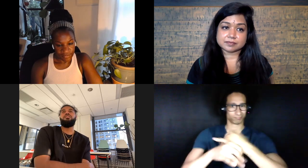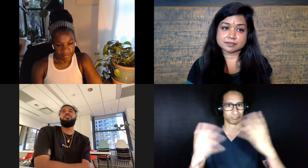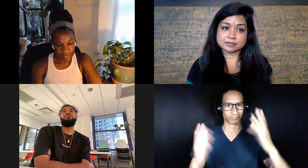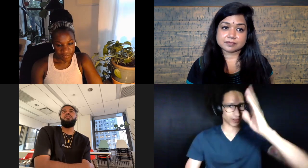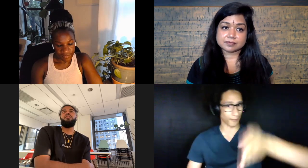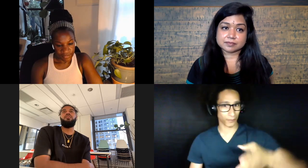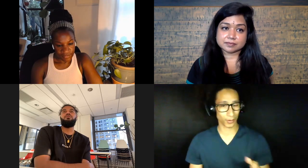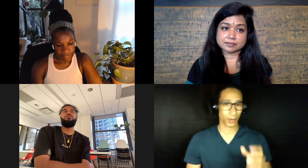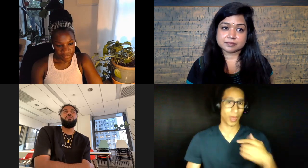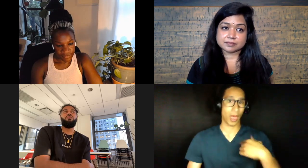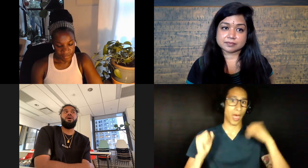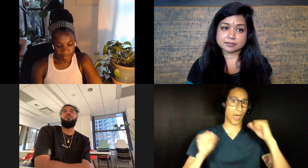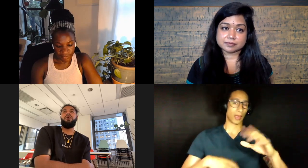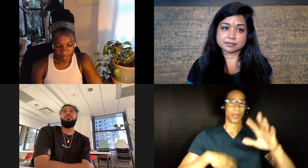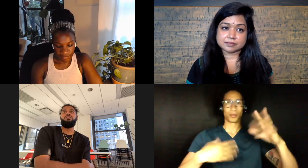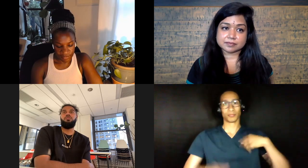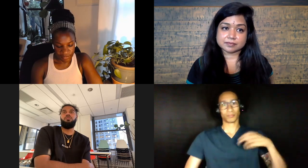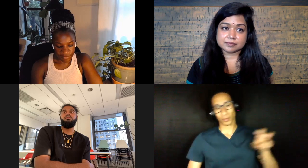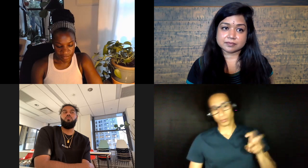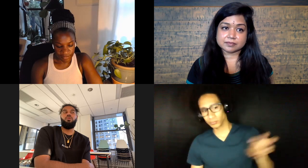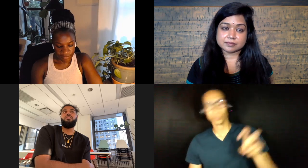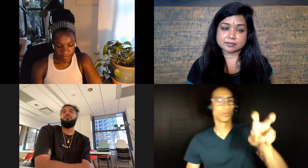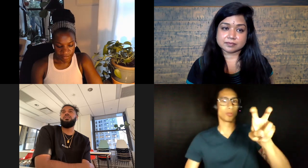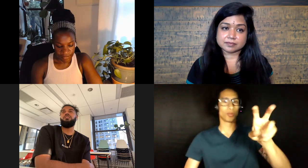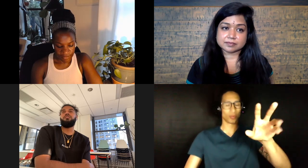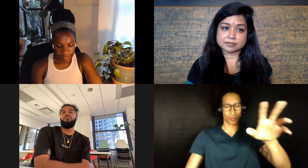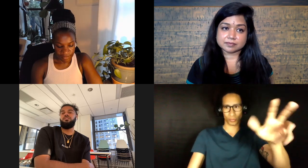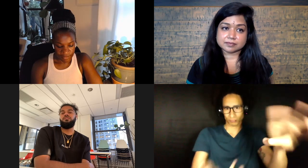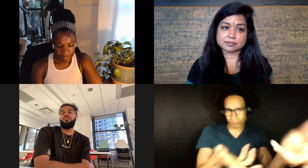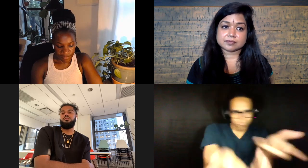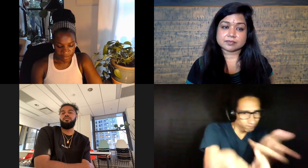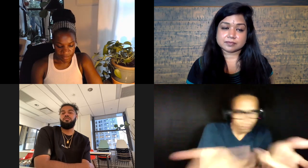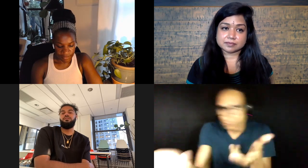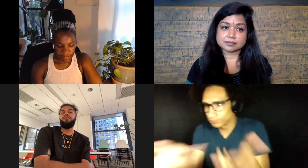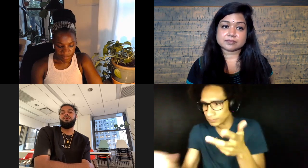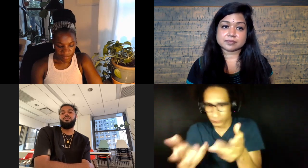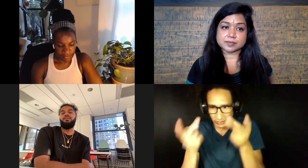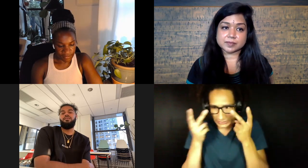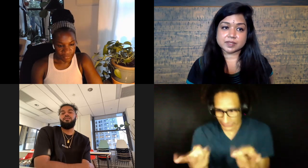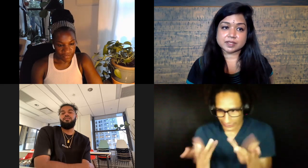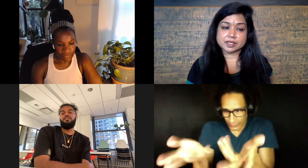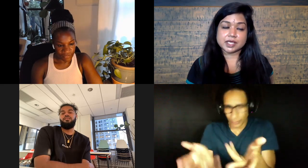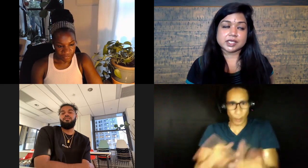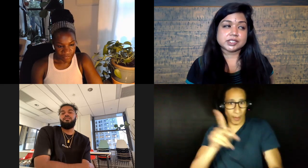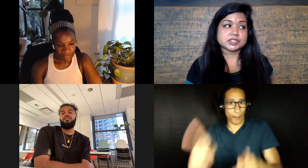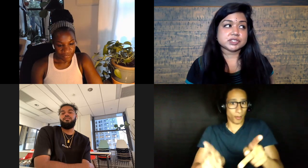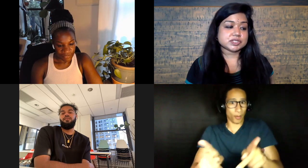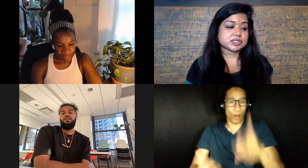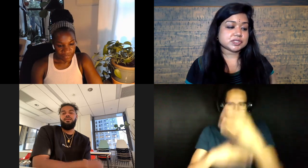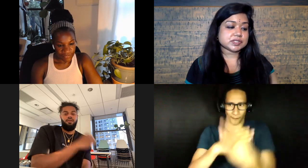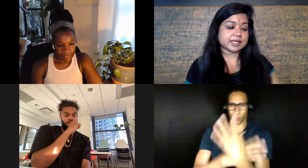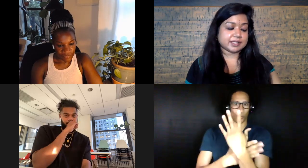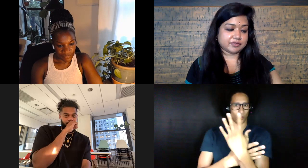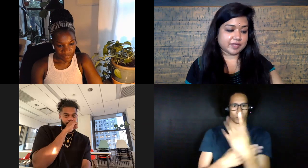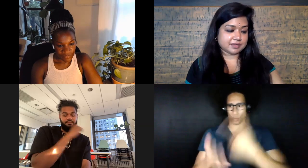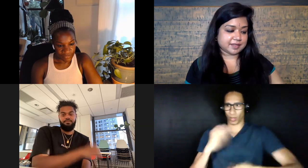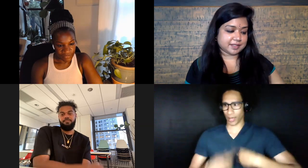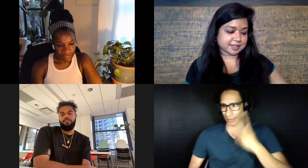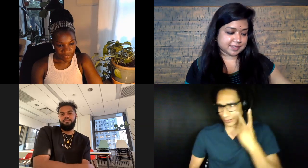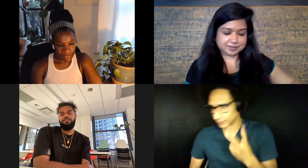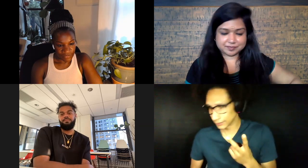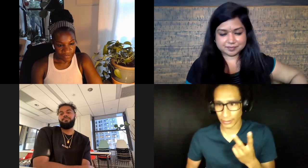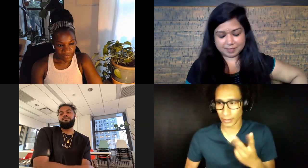been sometimes people been like, oh, so you think you're West Indian? I'm like, no. But it's okay if you think that. I don't care if that's what you think